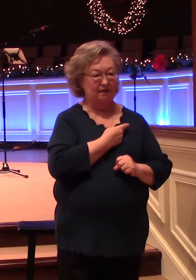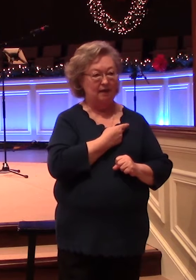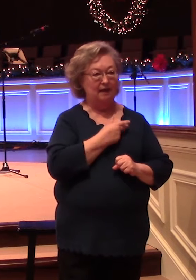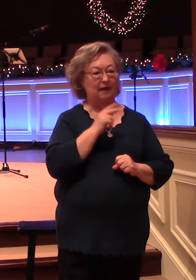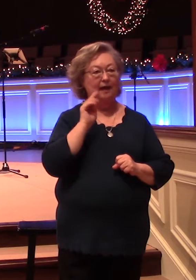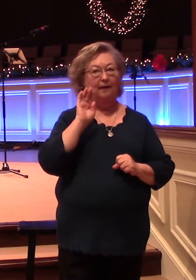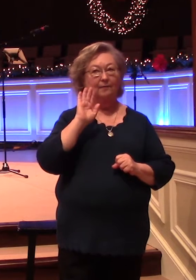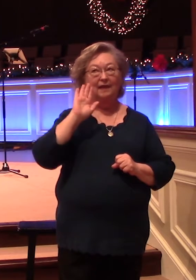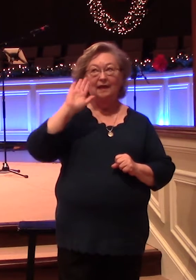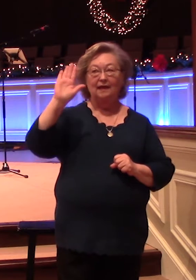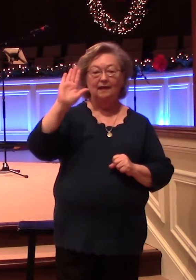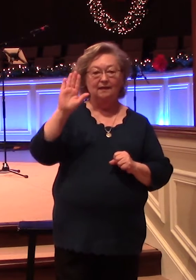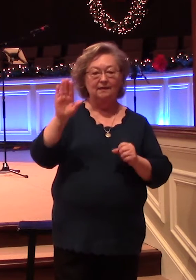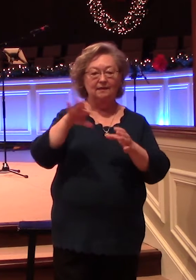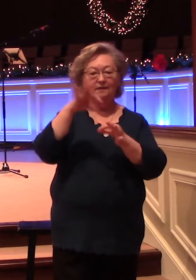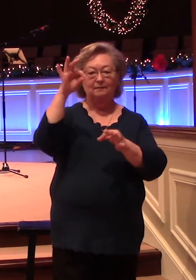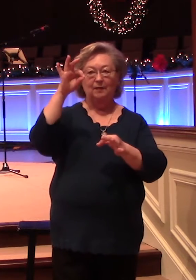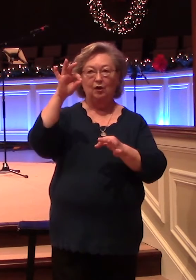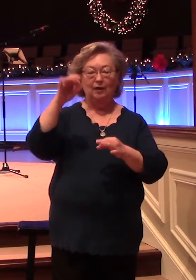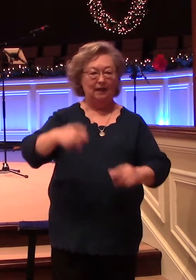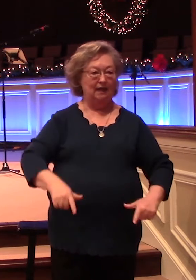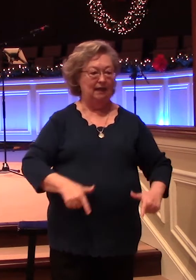us,